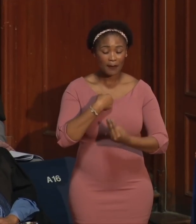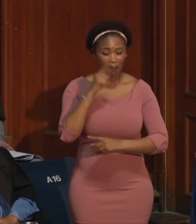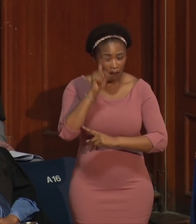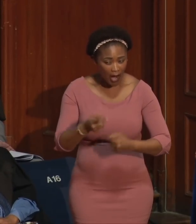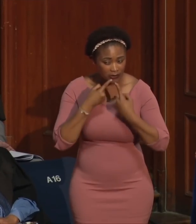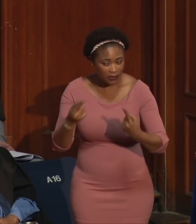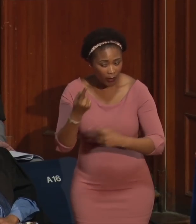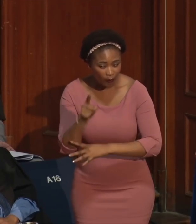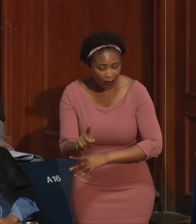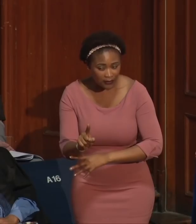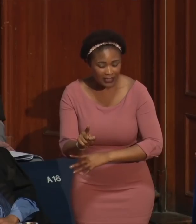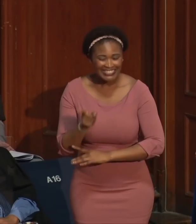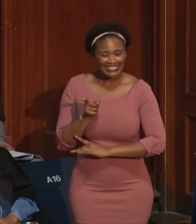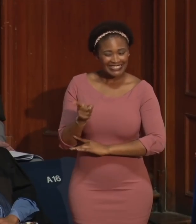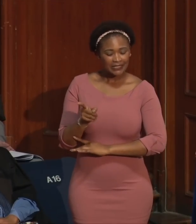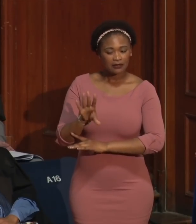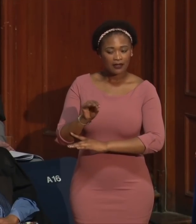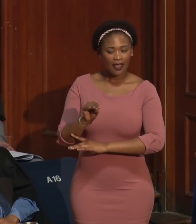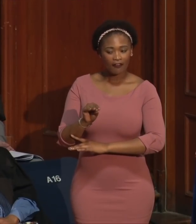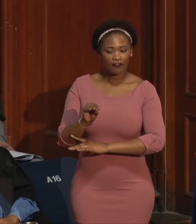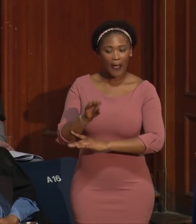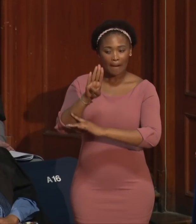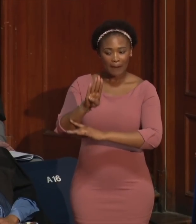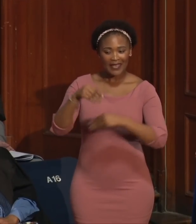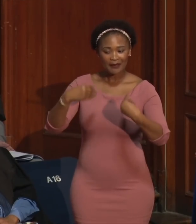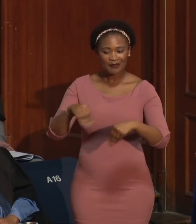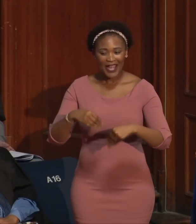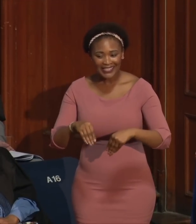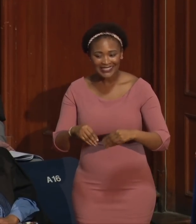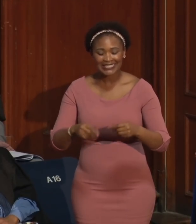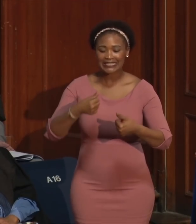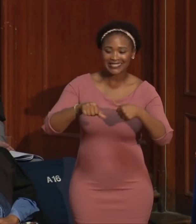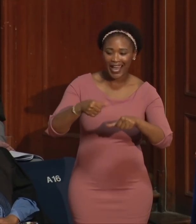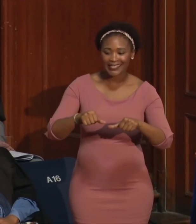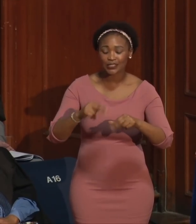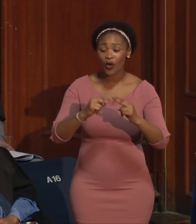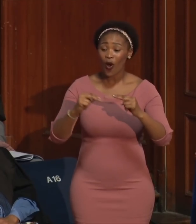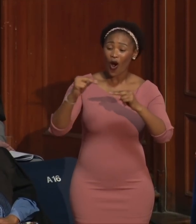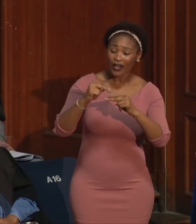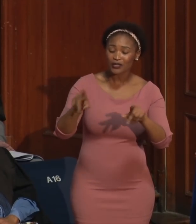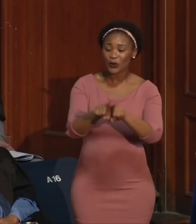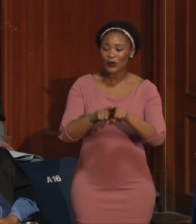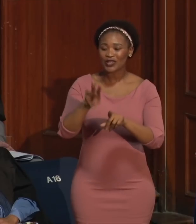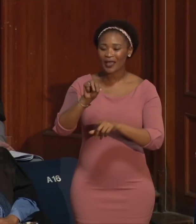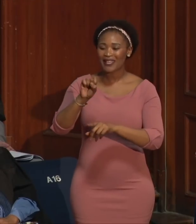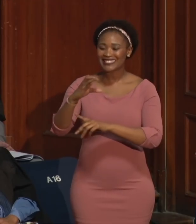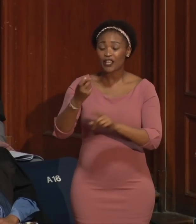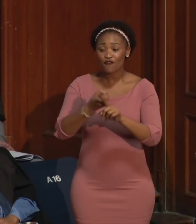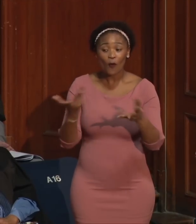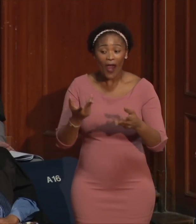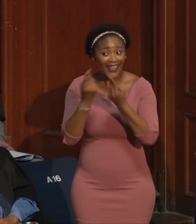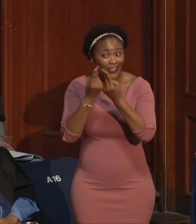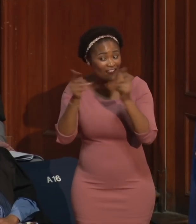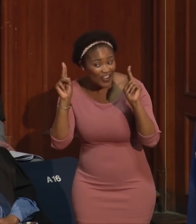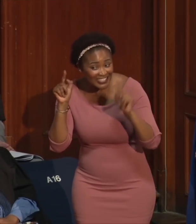this evening is that she has a B Business Science Computer Science Honours and an MSc from the University of Cape